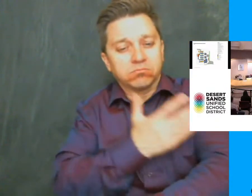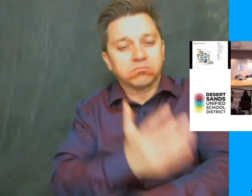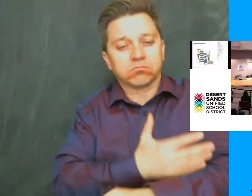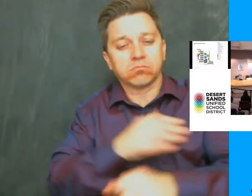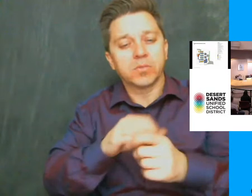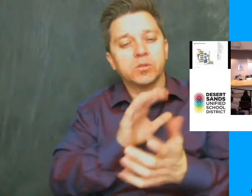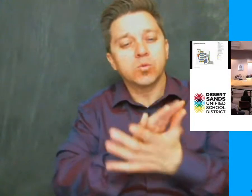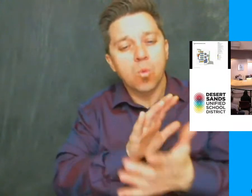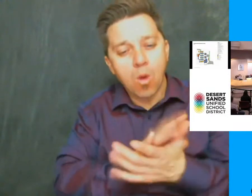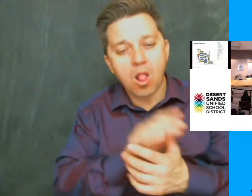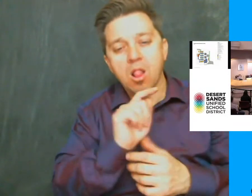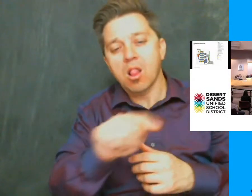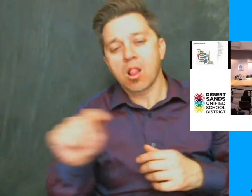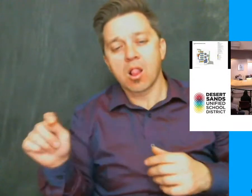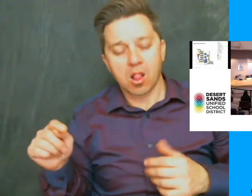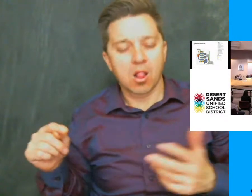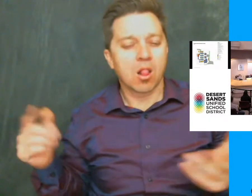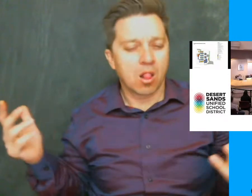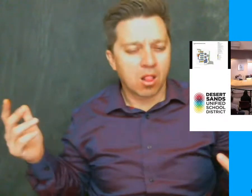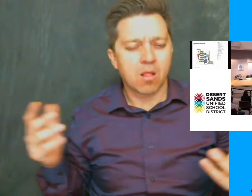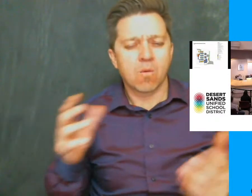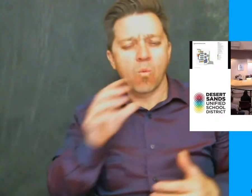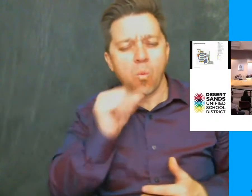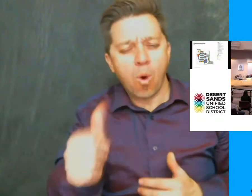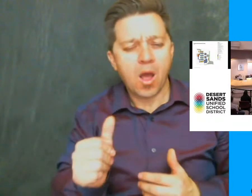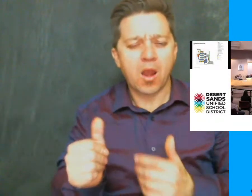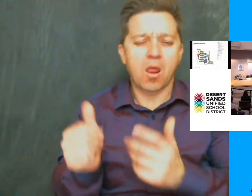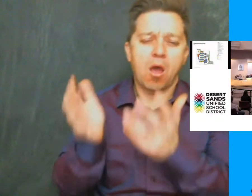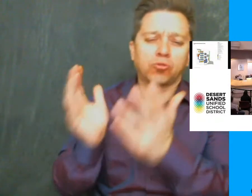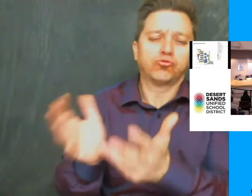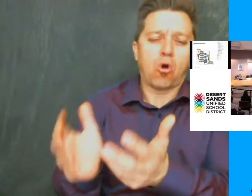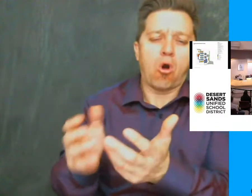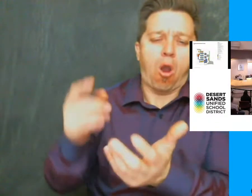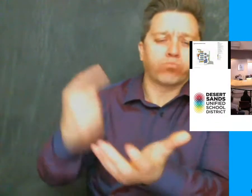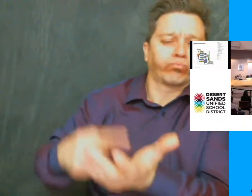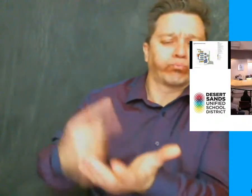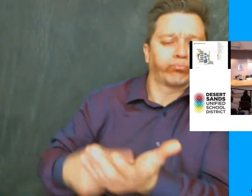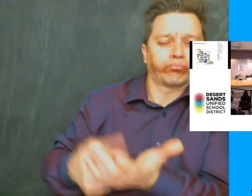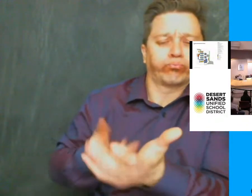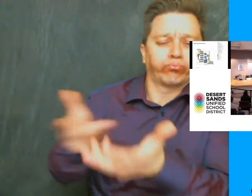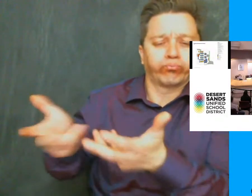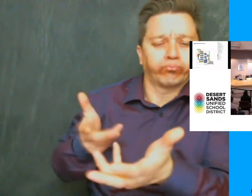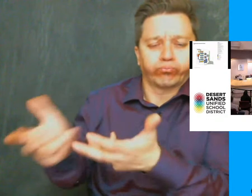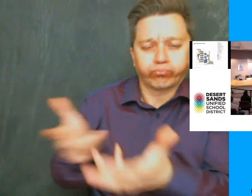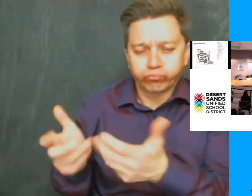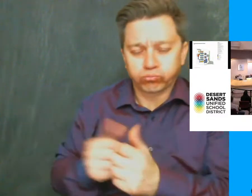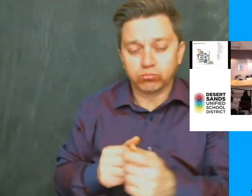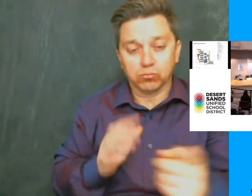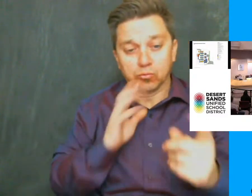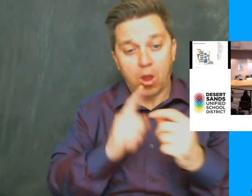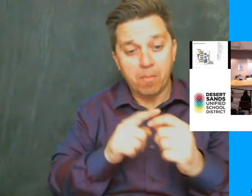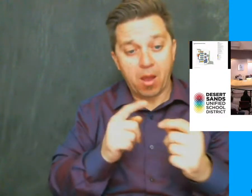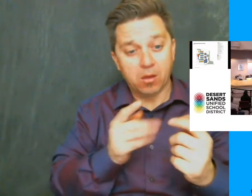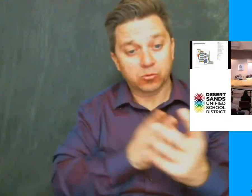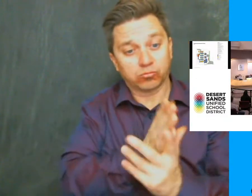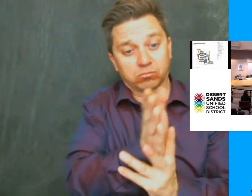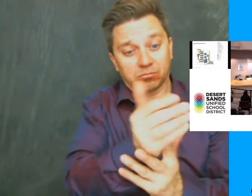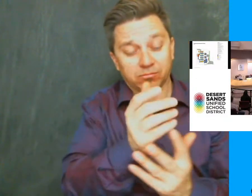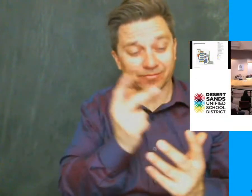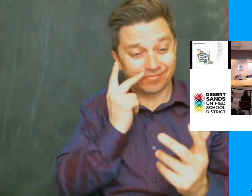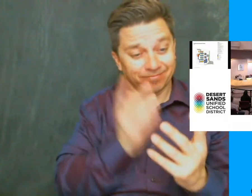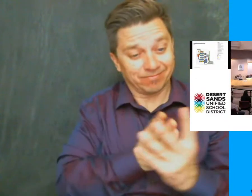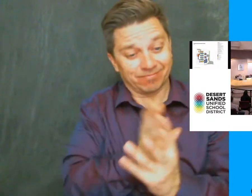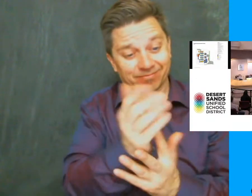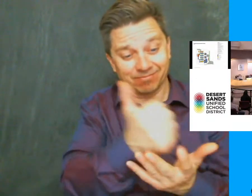schools, let's have a dialogue. Correct. We've talked about transparency. Let's do transparency within the cities as well.